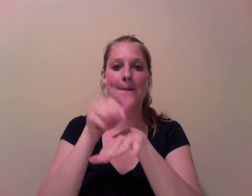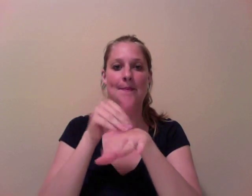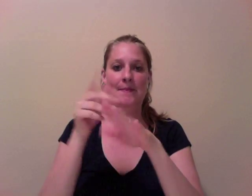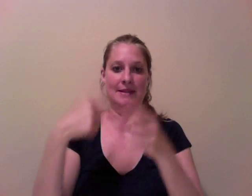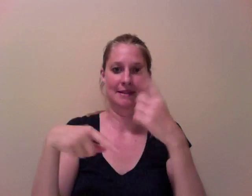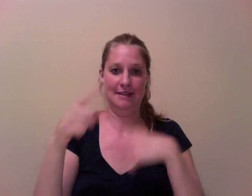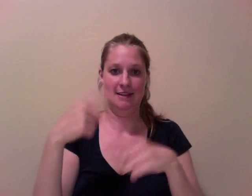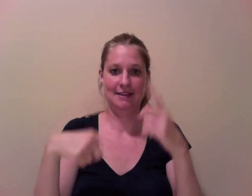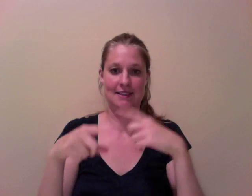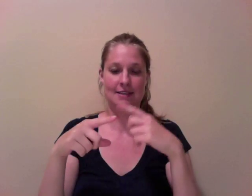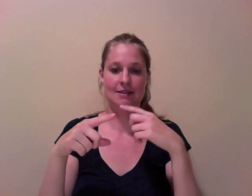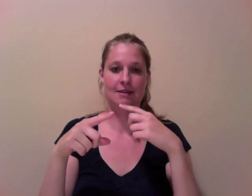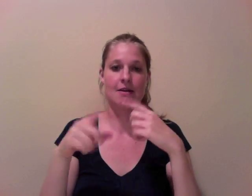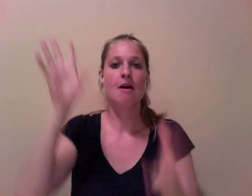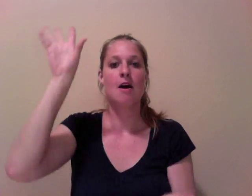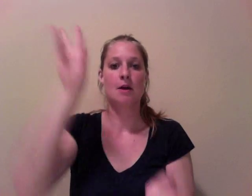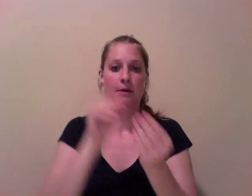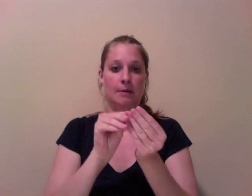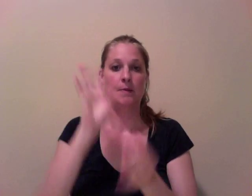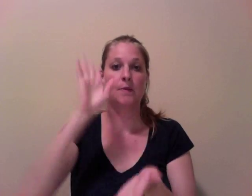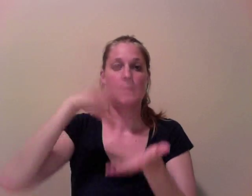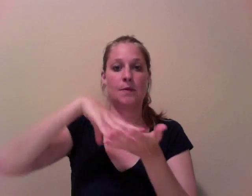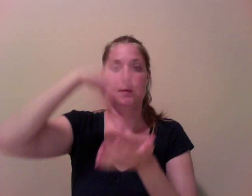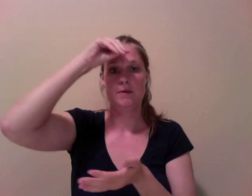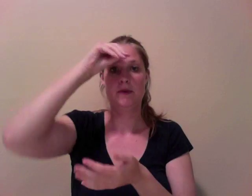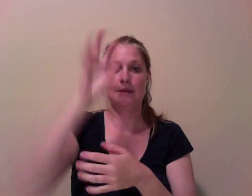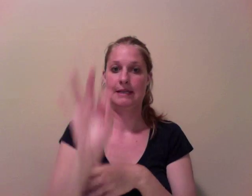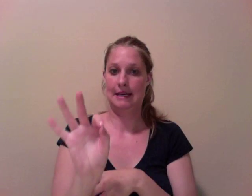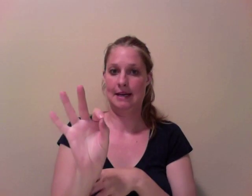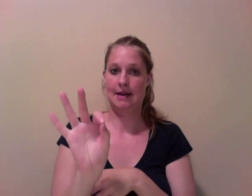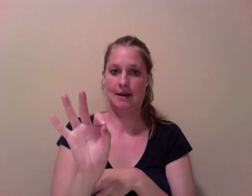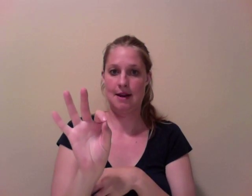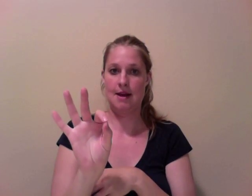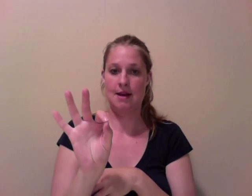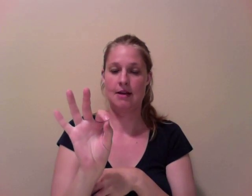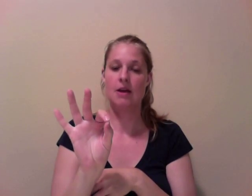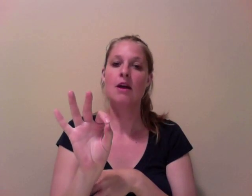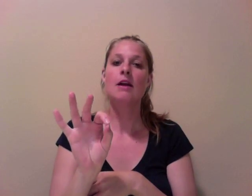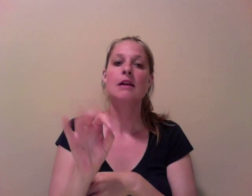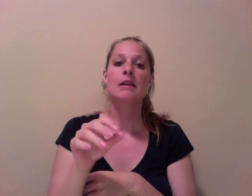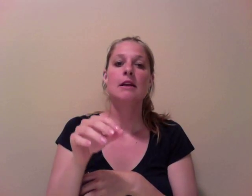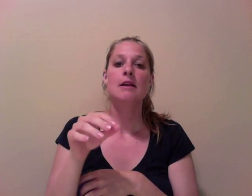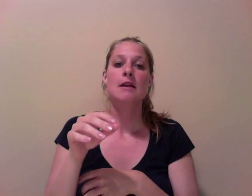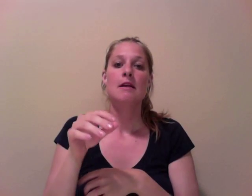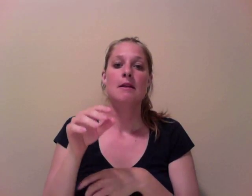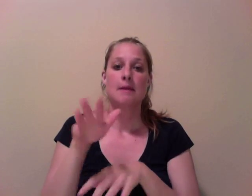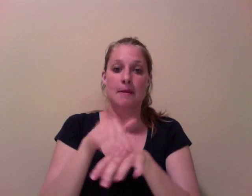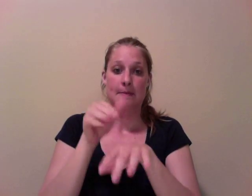today's topic is pet signs. We will learn a total of 9 signs.